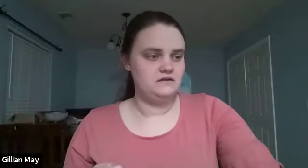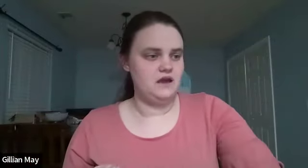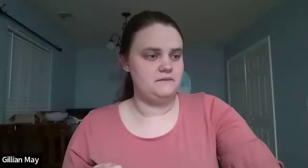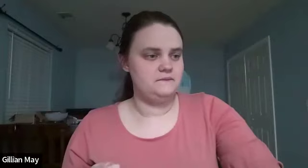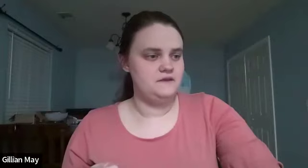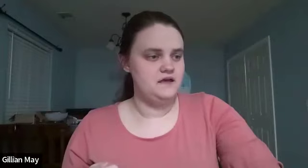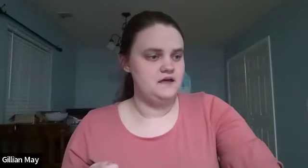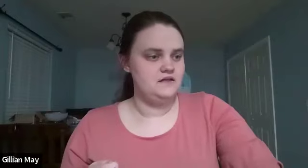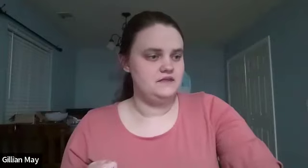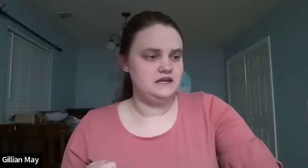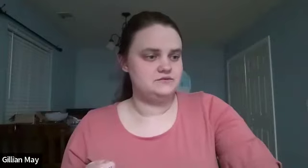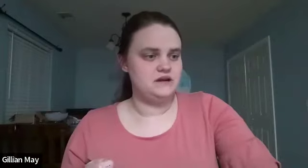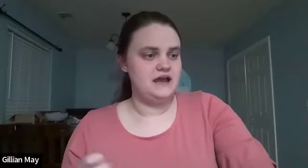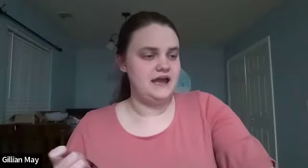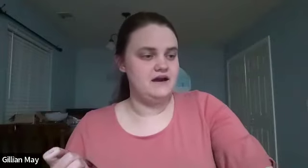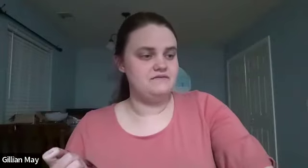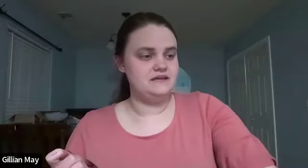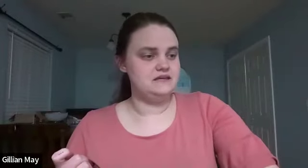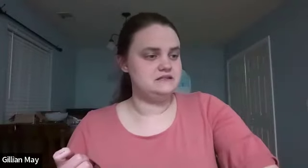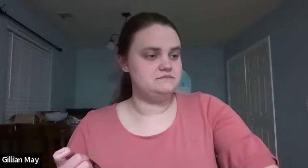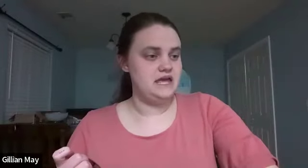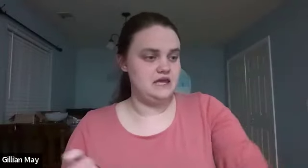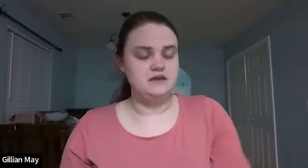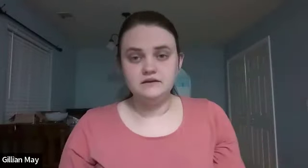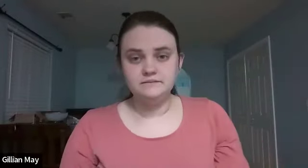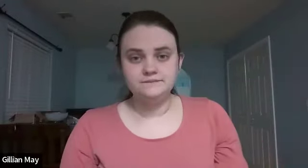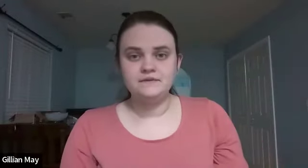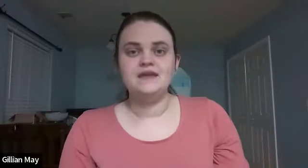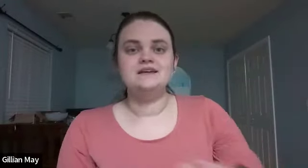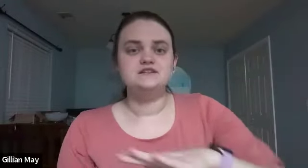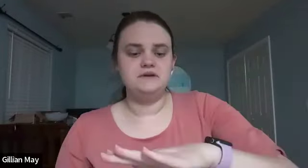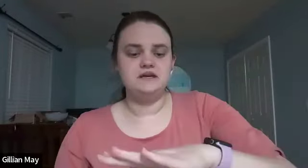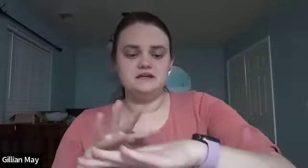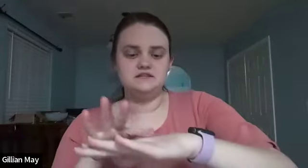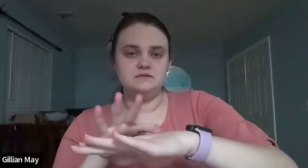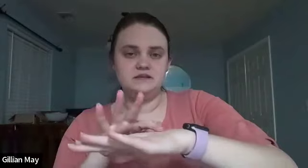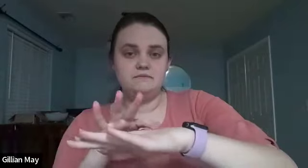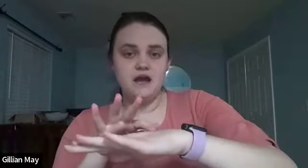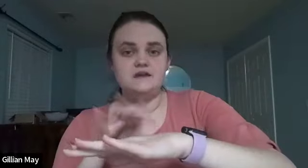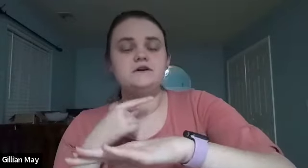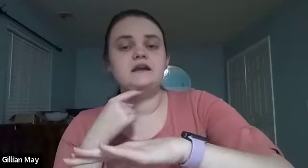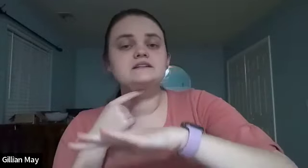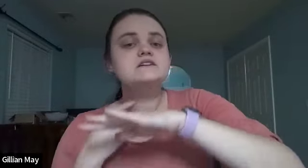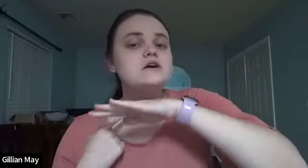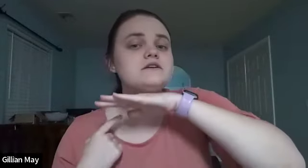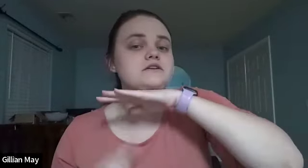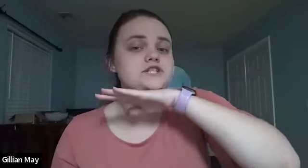Okay. The next one I have is pig. So pig is going to be the back of your hand is going to go under your